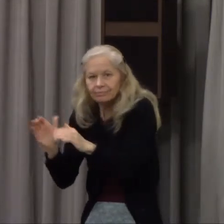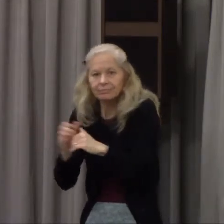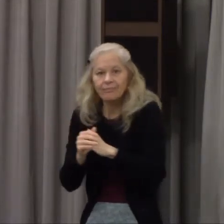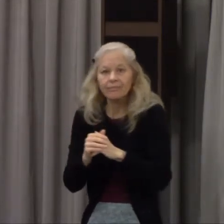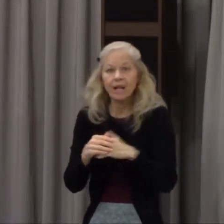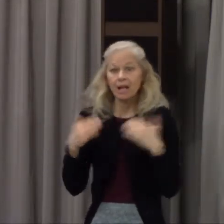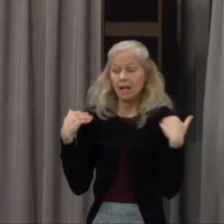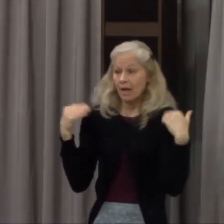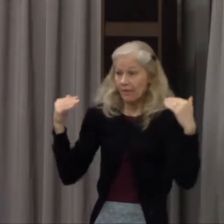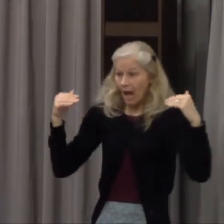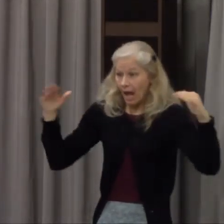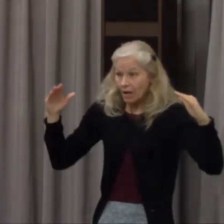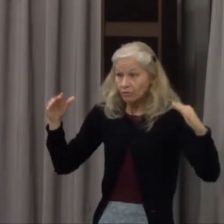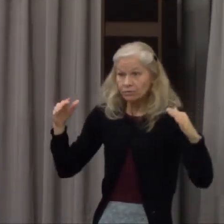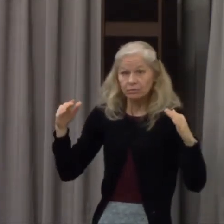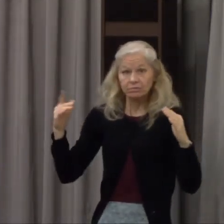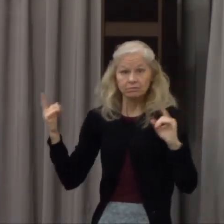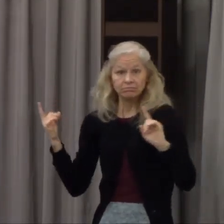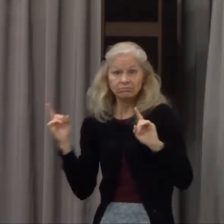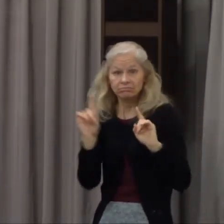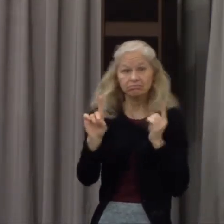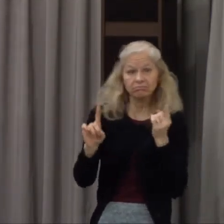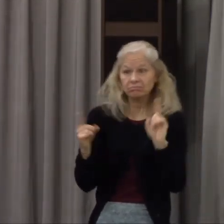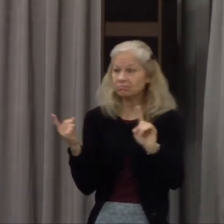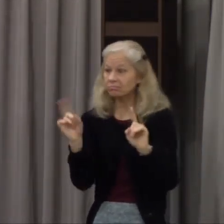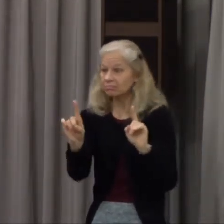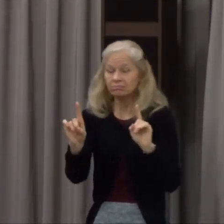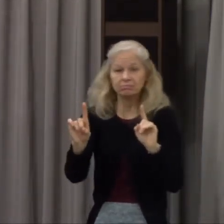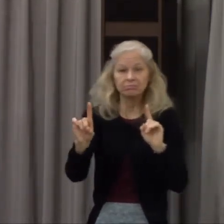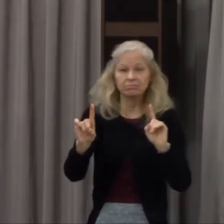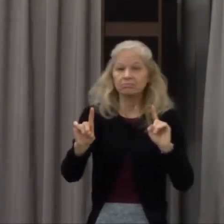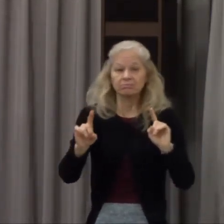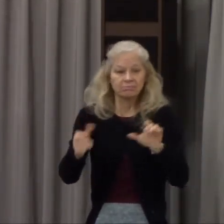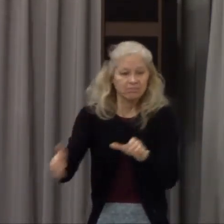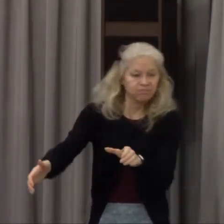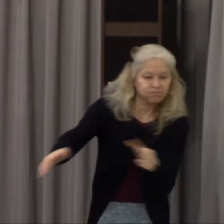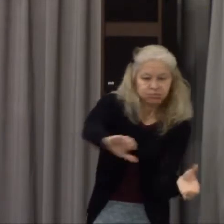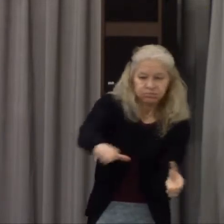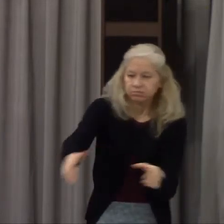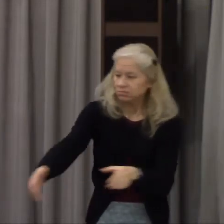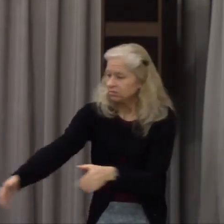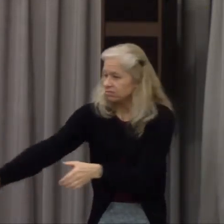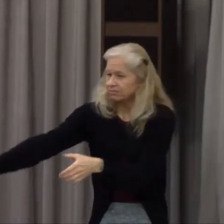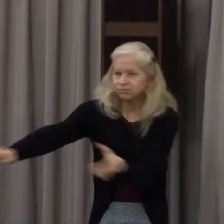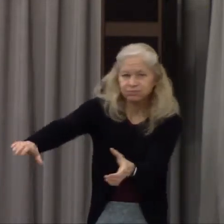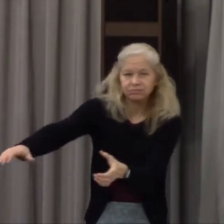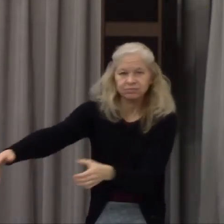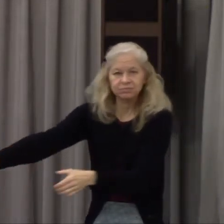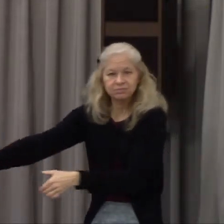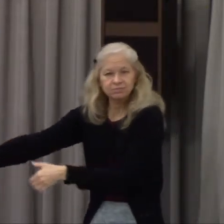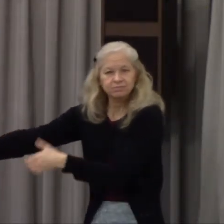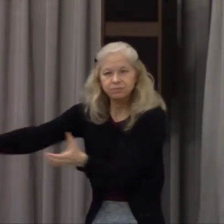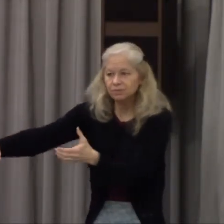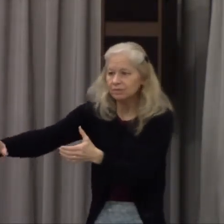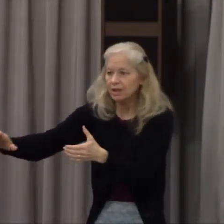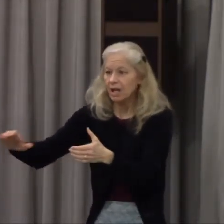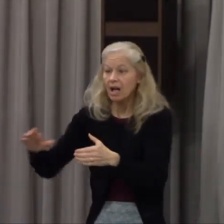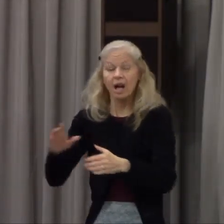wrath that God is about to pour out upon the earth is absolutely pure and righteous because of their rejection of God's